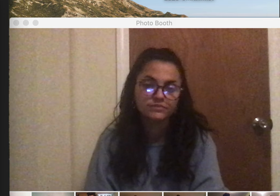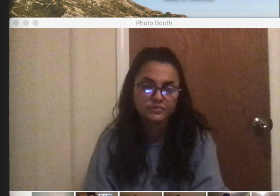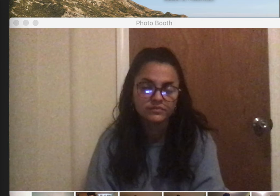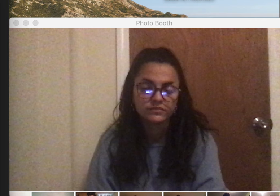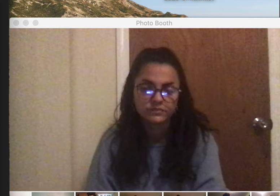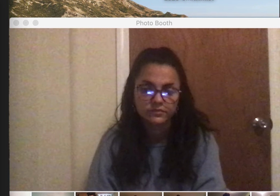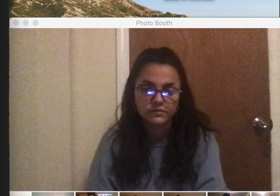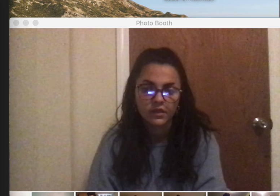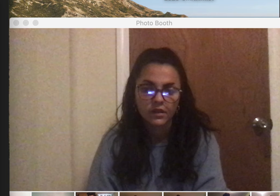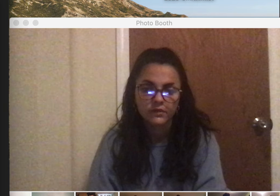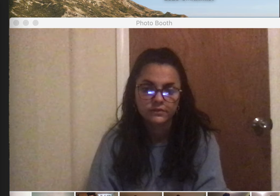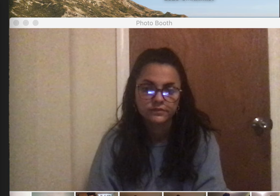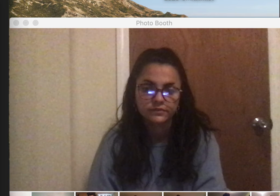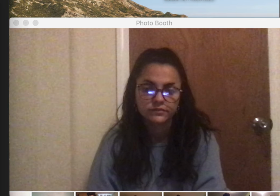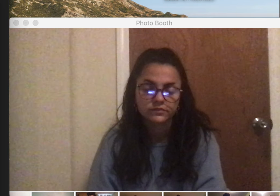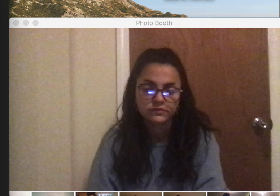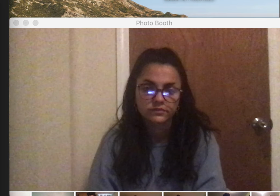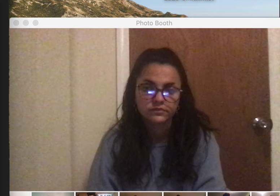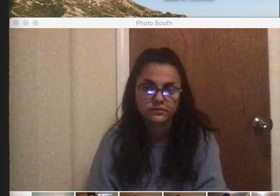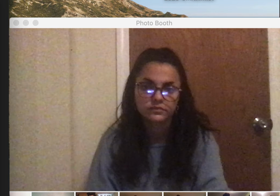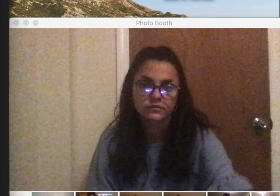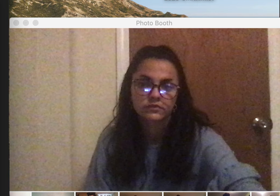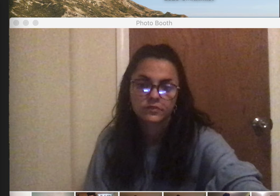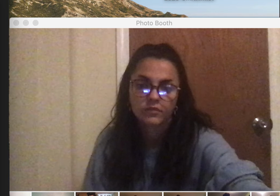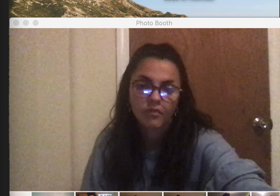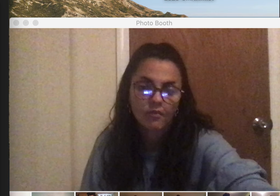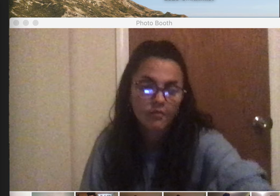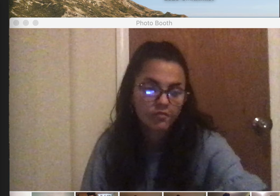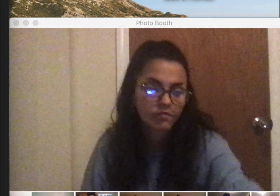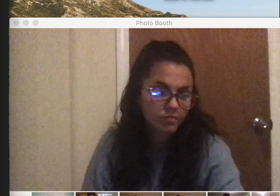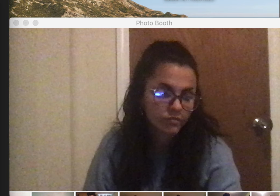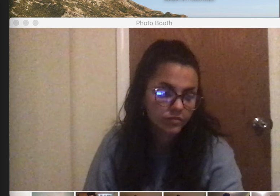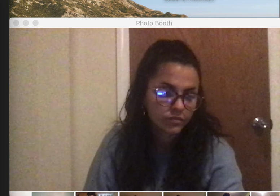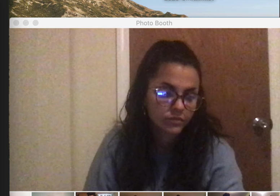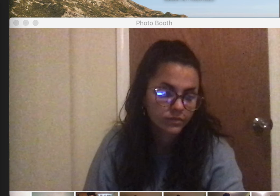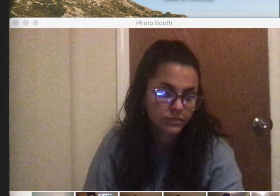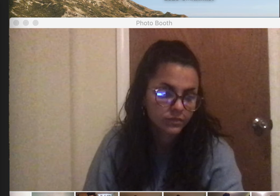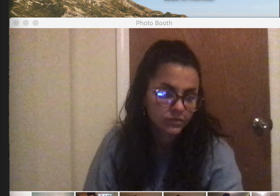All right, I'm going to go through a few more examples.